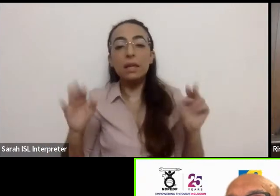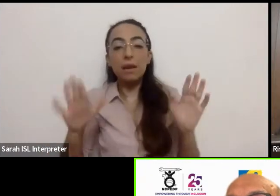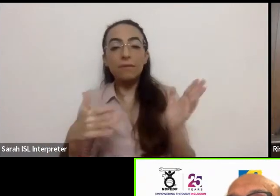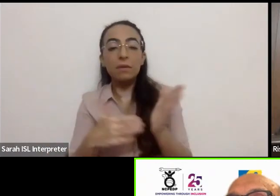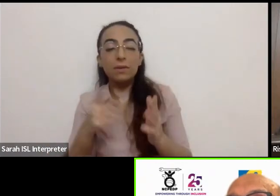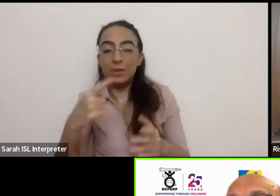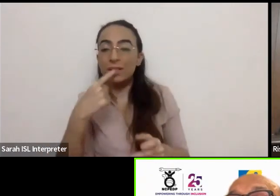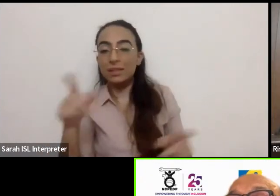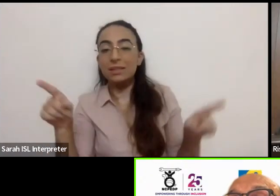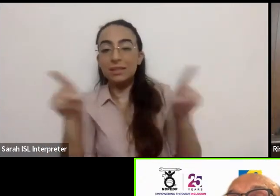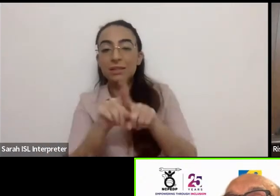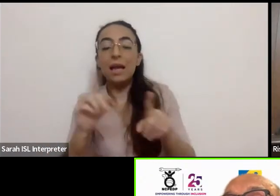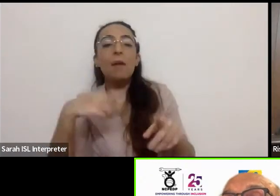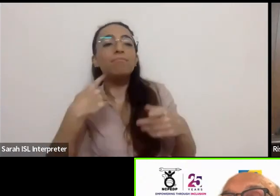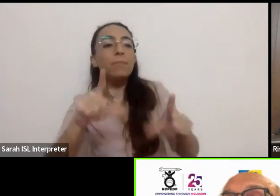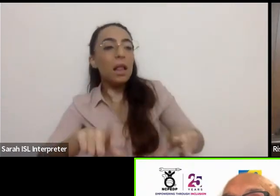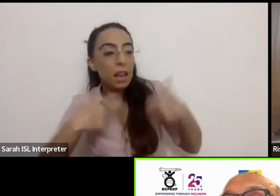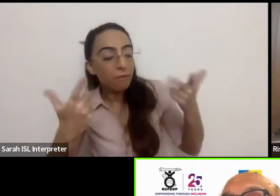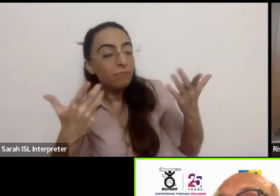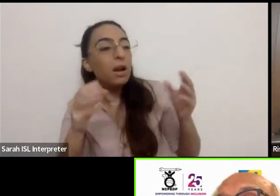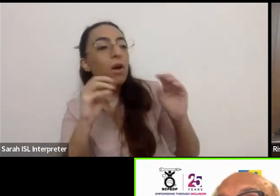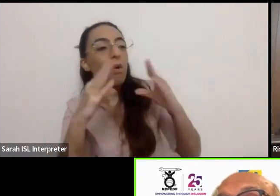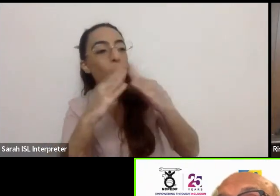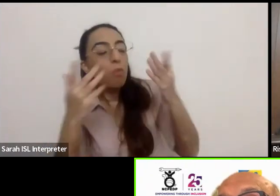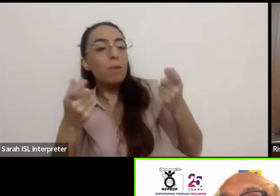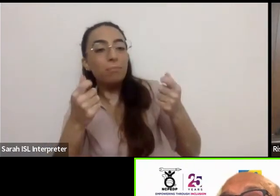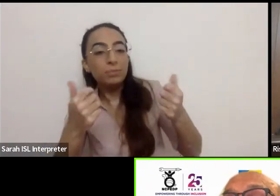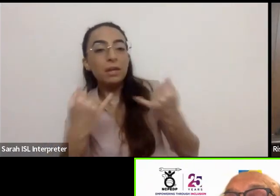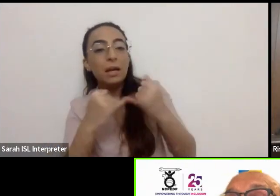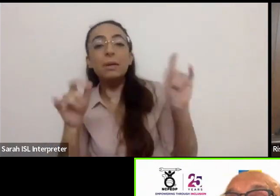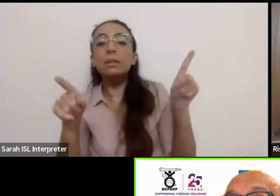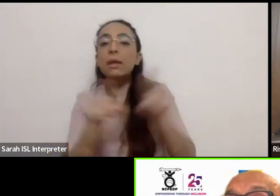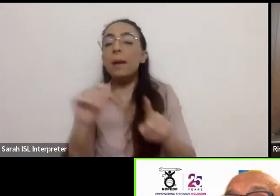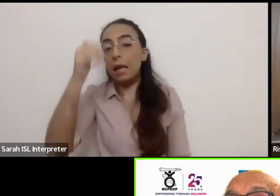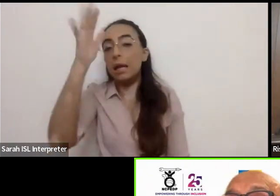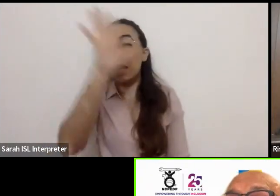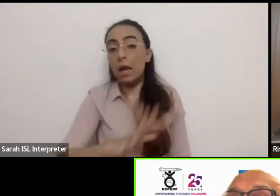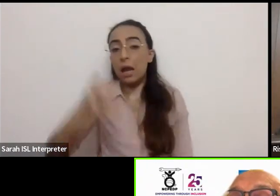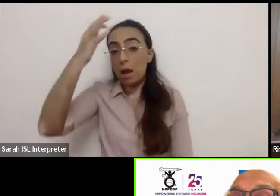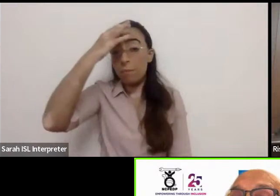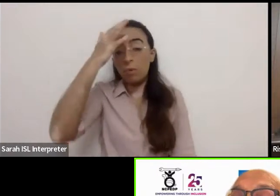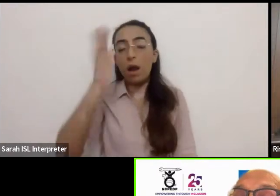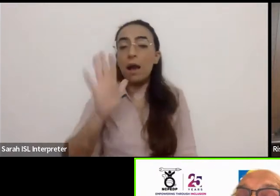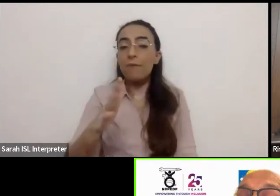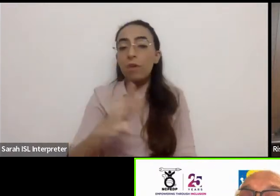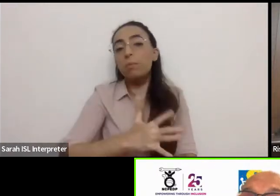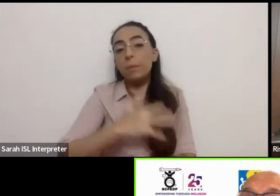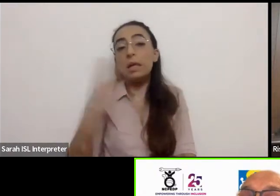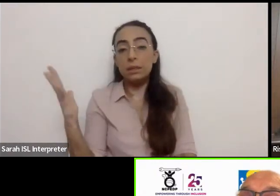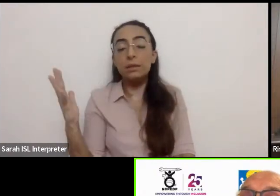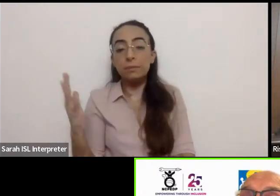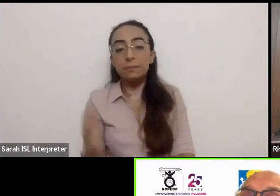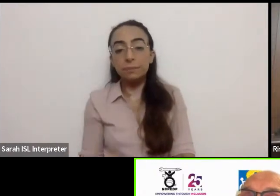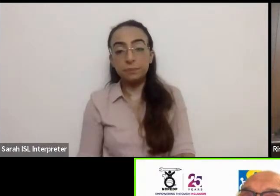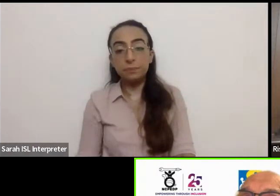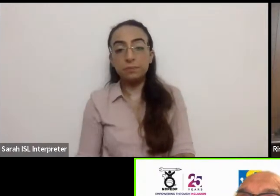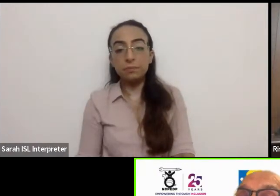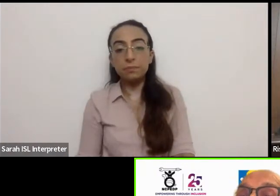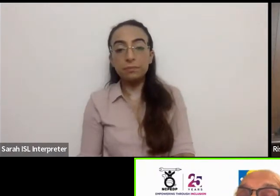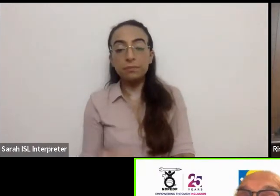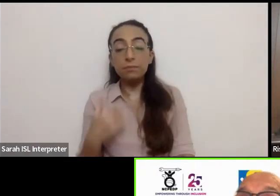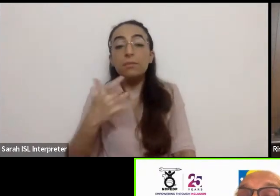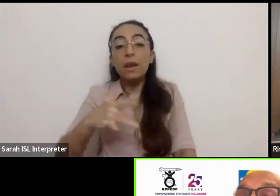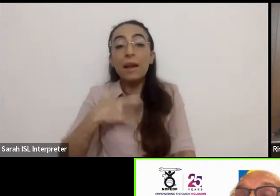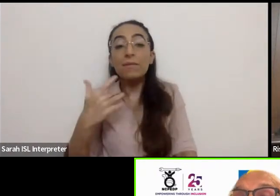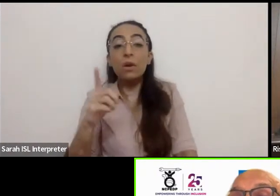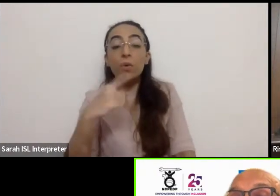about other livelihoods. So the country has a large number of problems. We do feel that in these problems, the